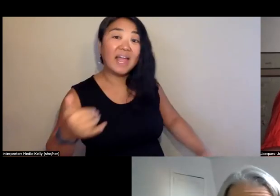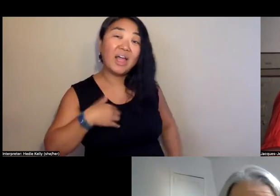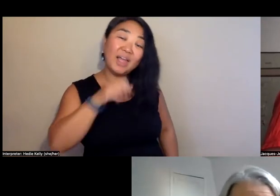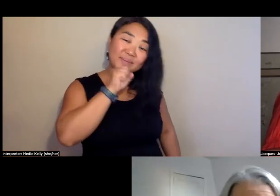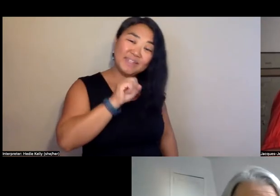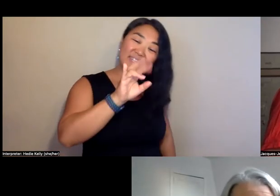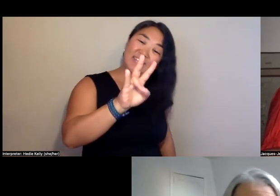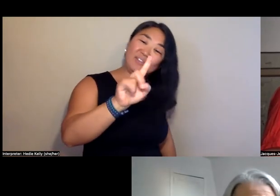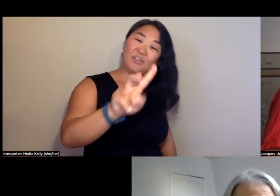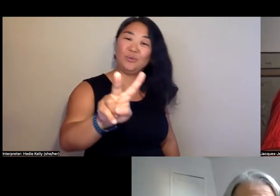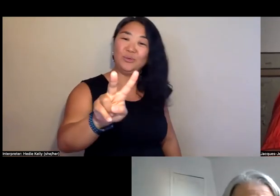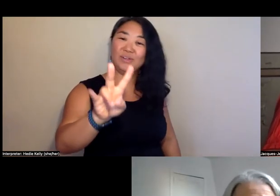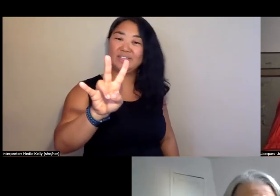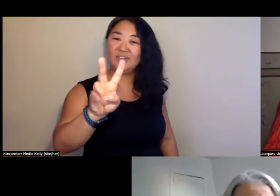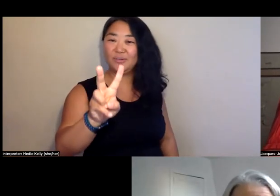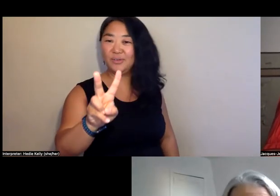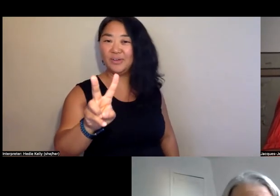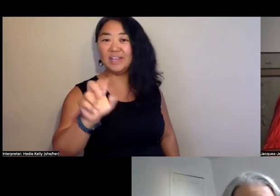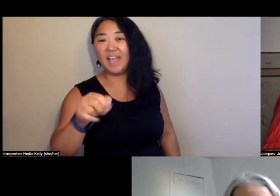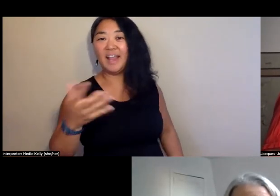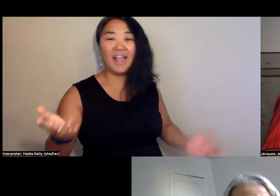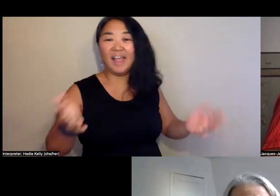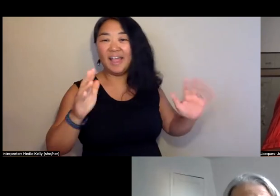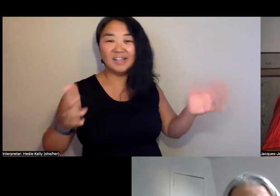years old. You know, you can give or take, but